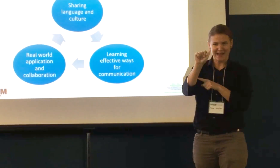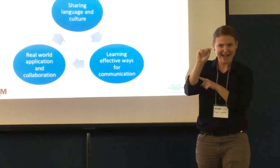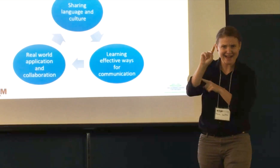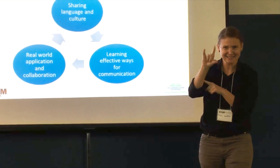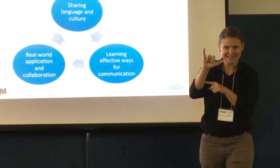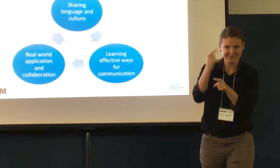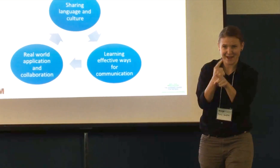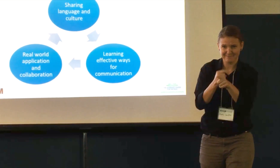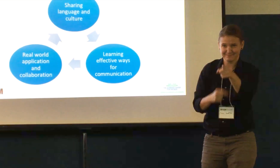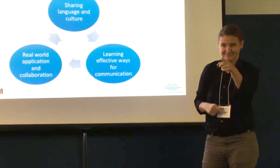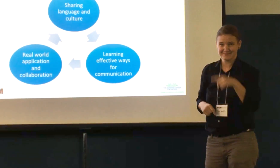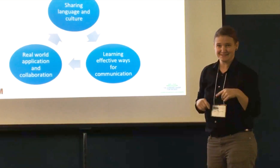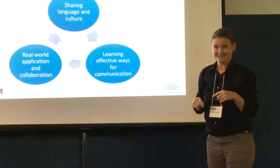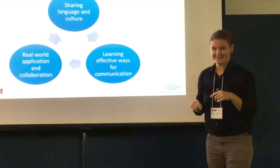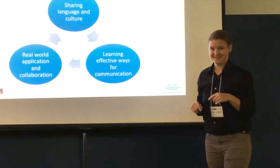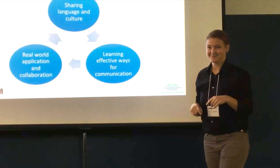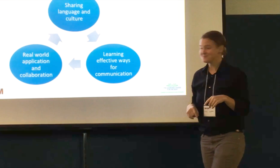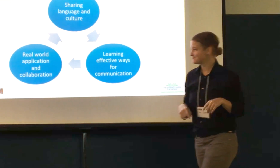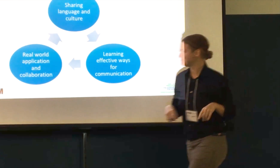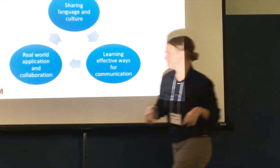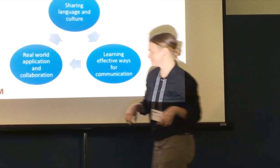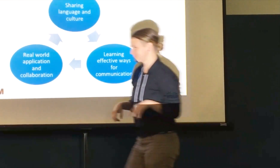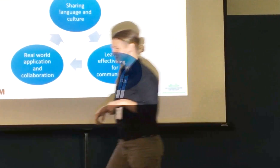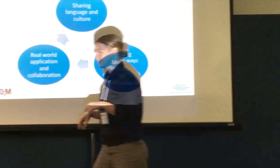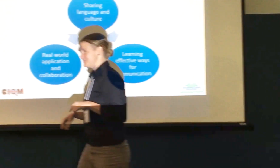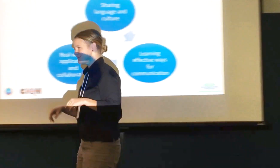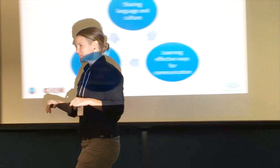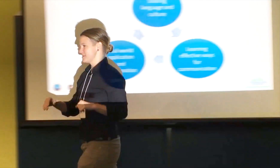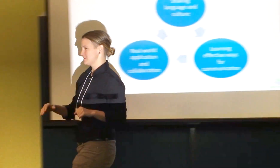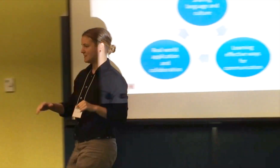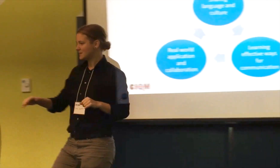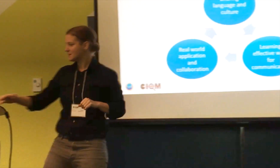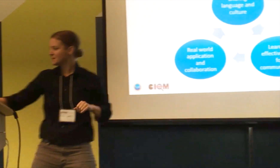My colleague, I think, mentored with you. Andy, is that right, Andy? Yeah.